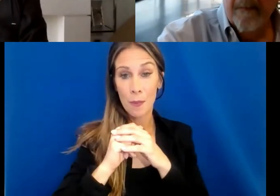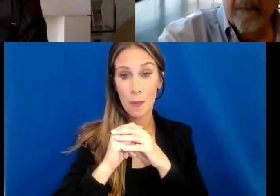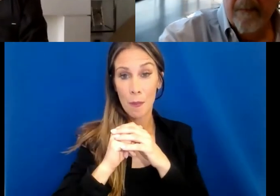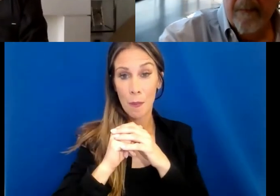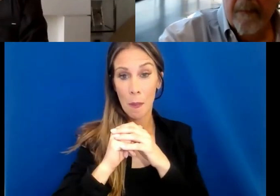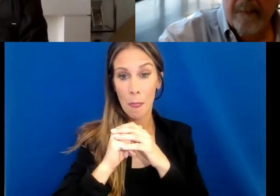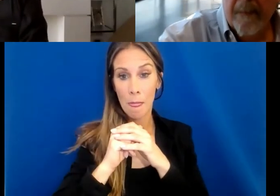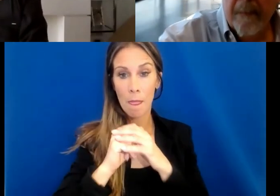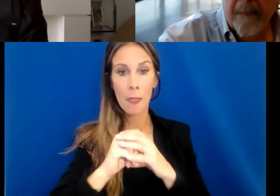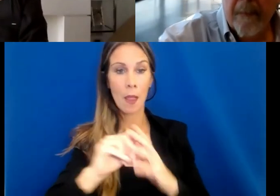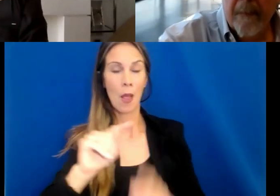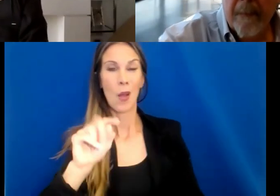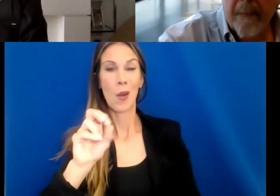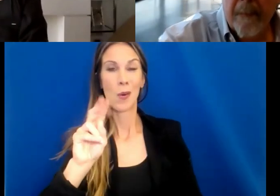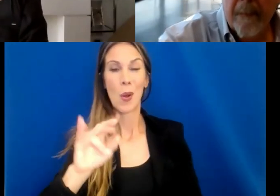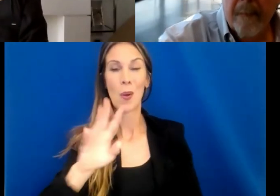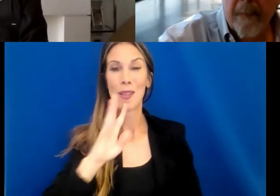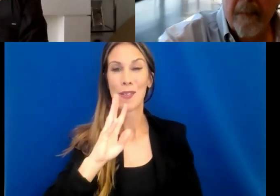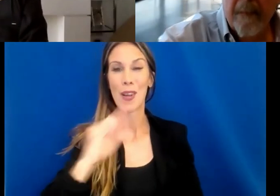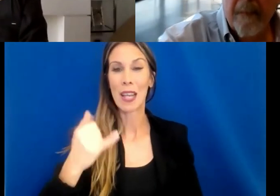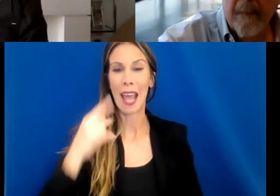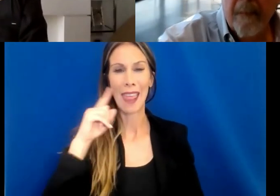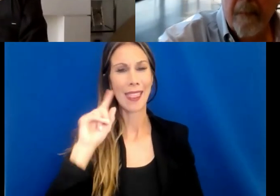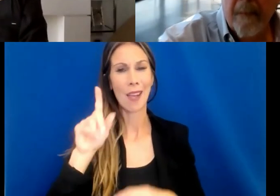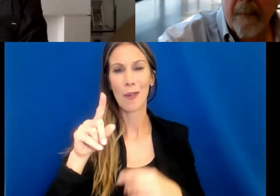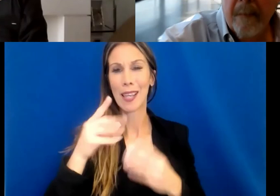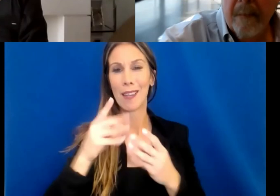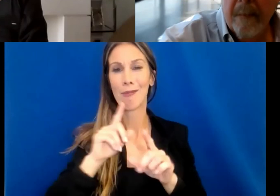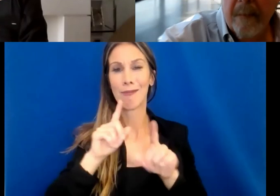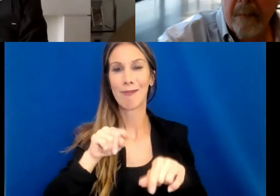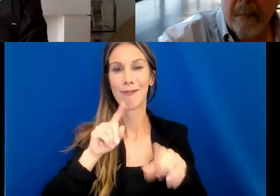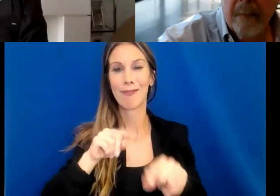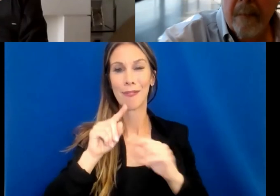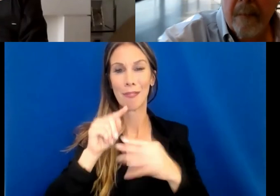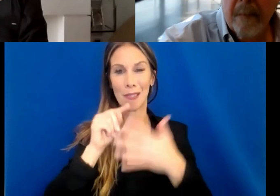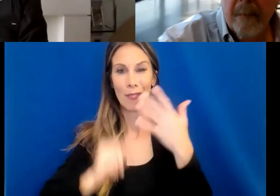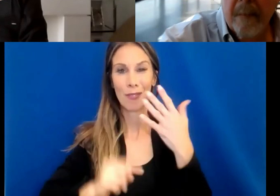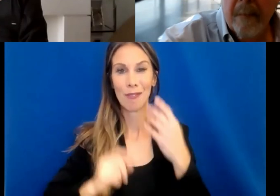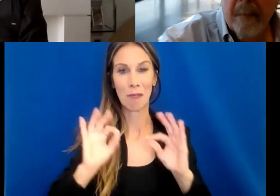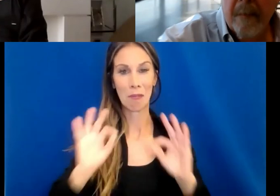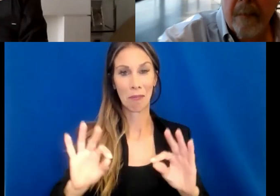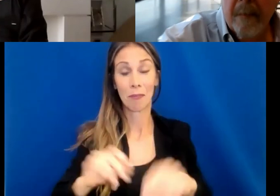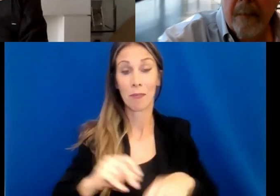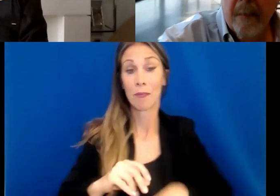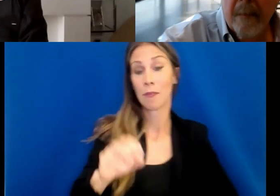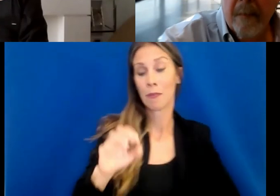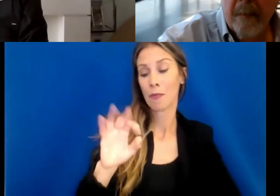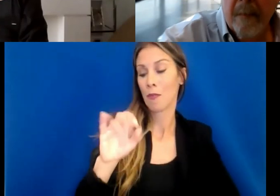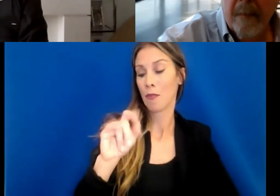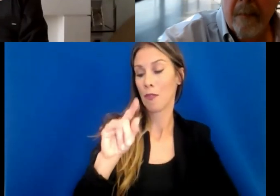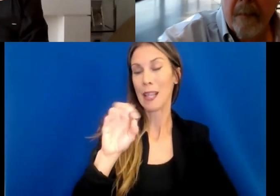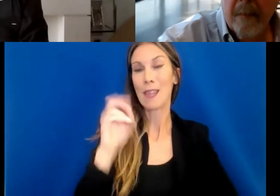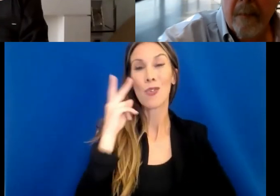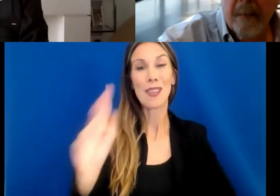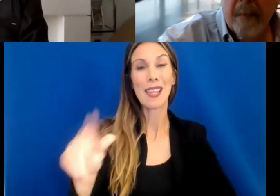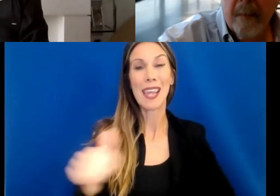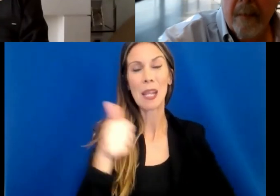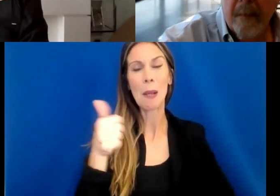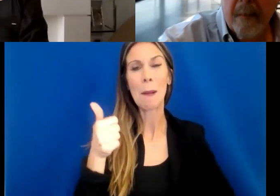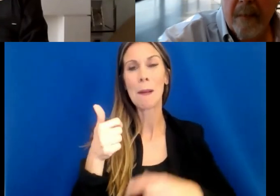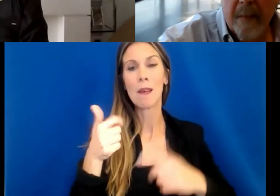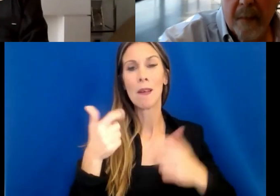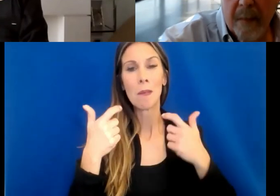I think we've addressed everything. Were there any big issues that we answered in writing that we that would be of